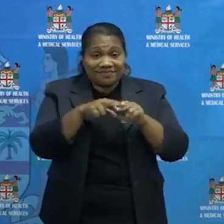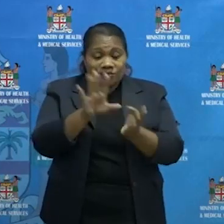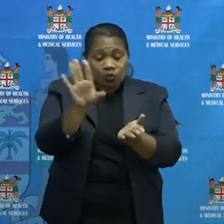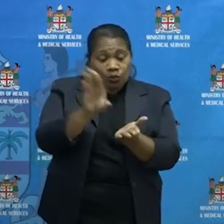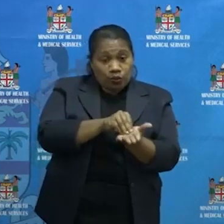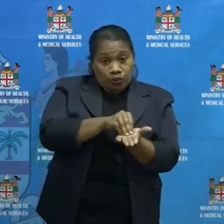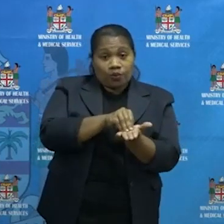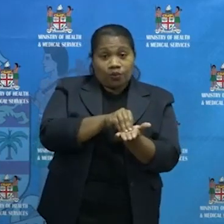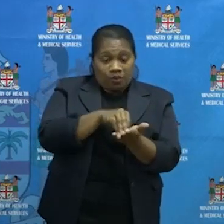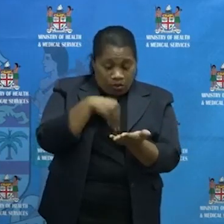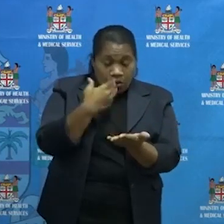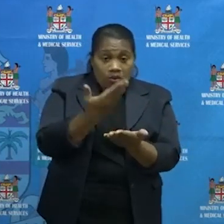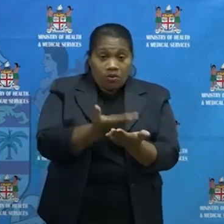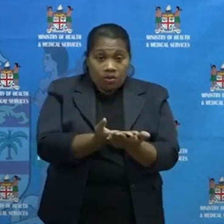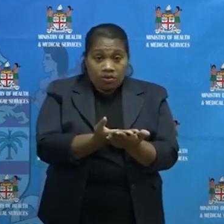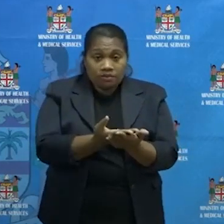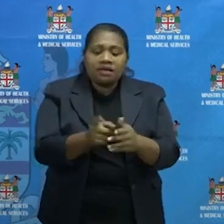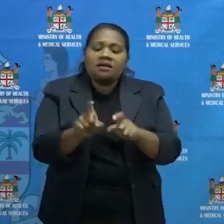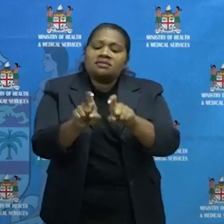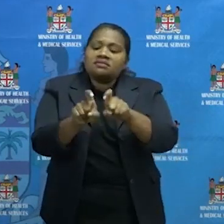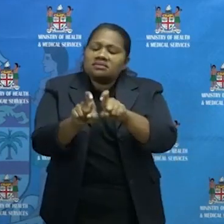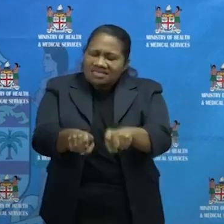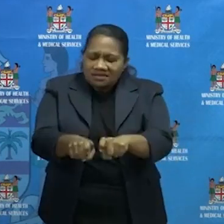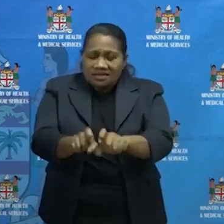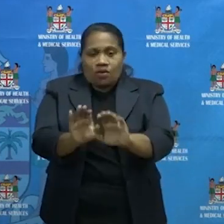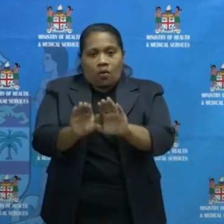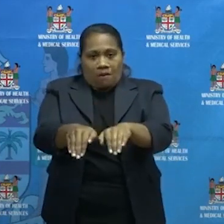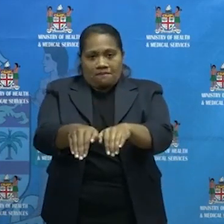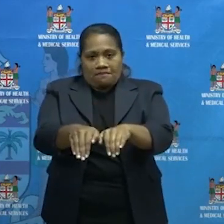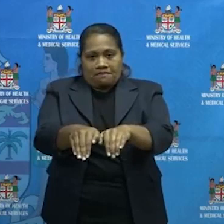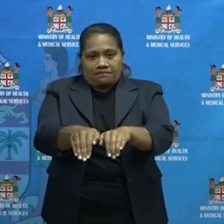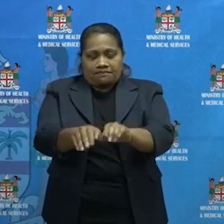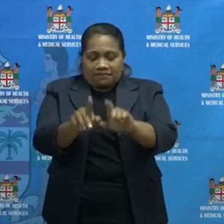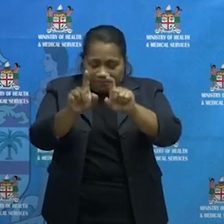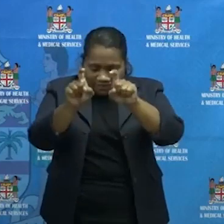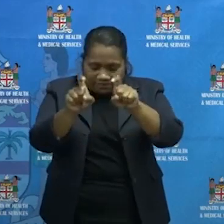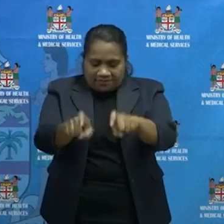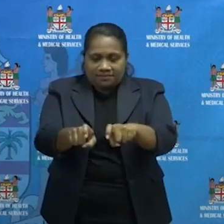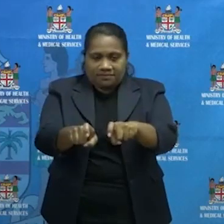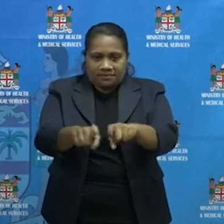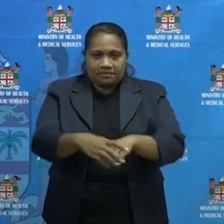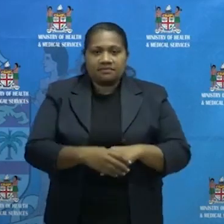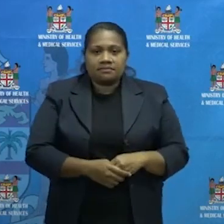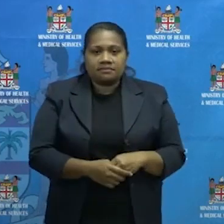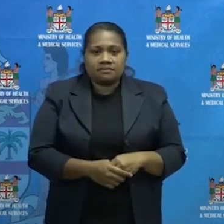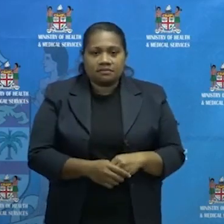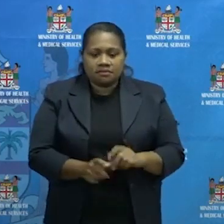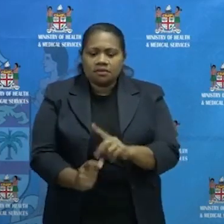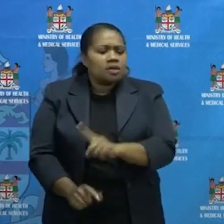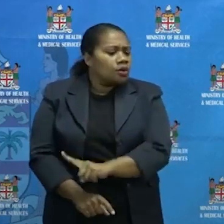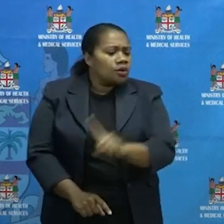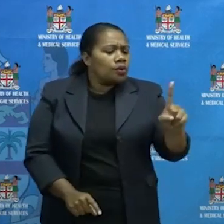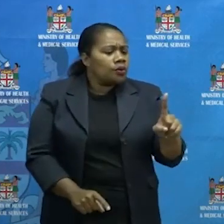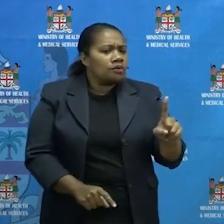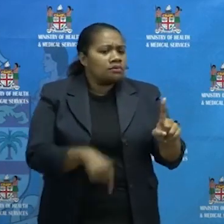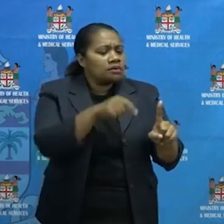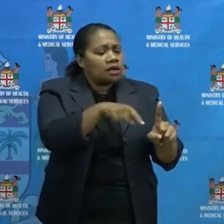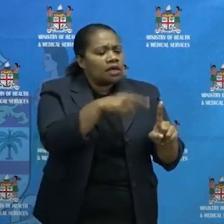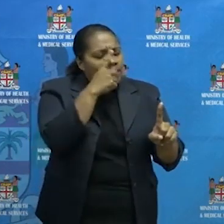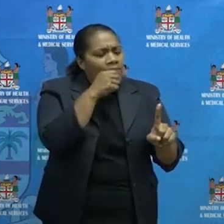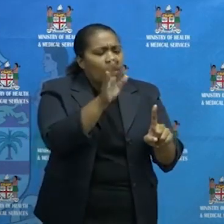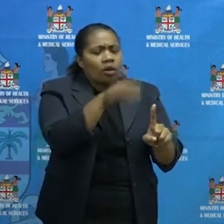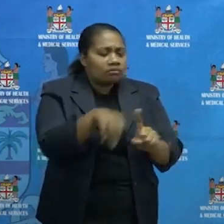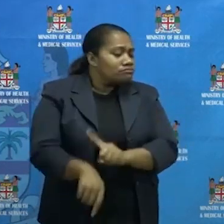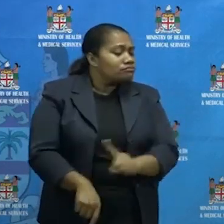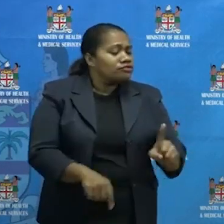app, stay home as much as possible. Do not go to people's homes for gatherings.